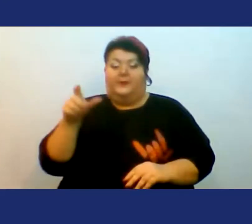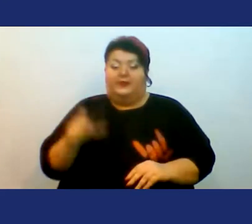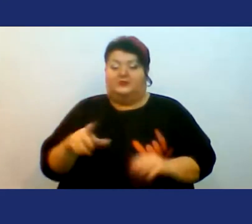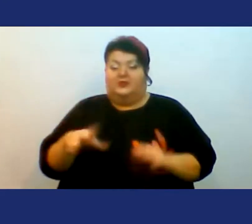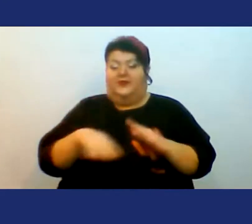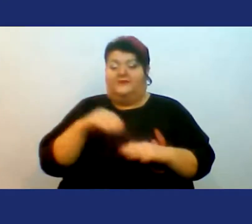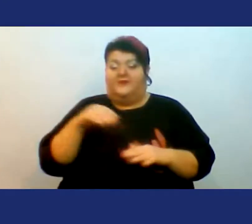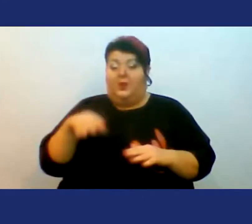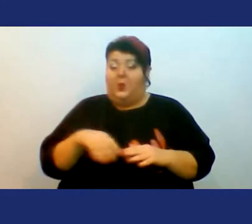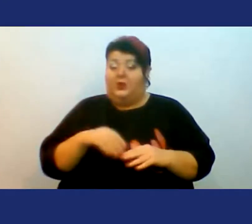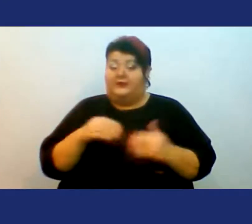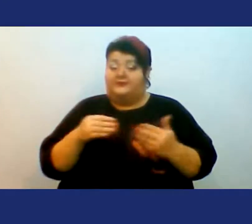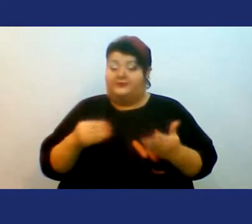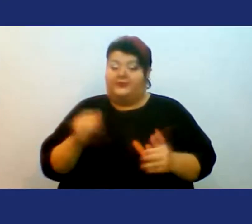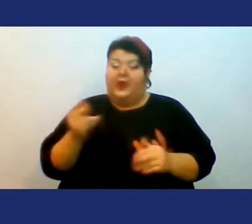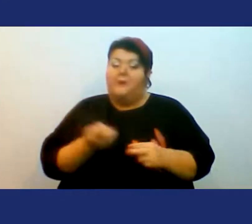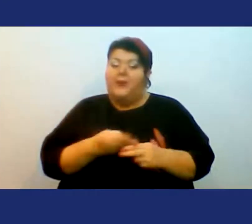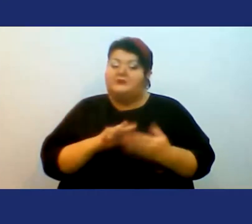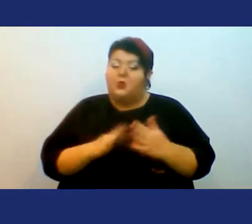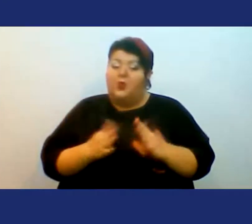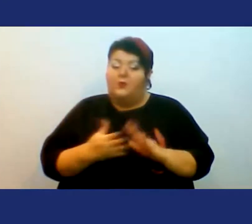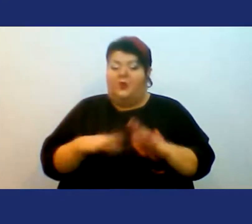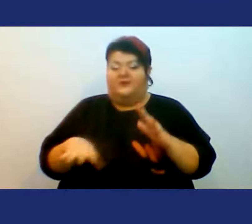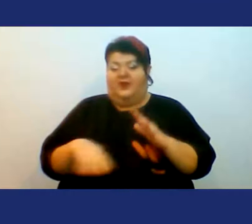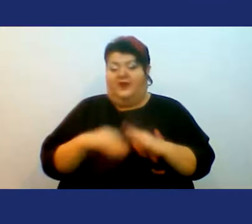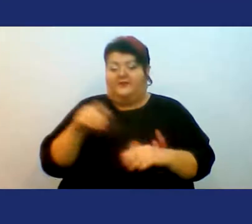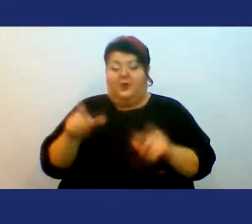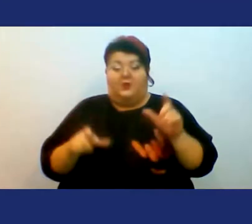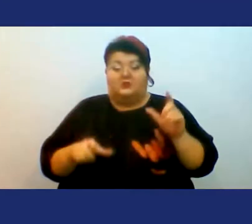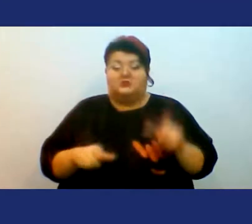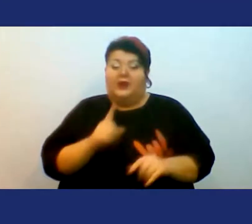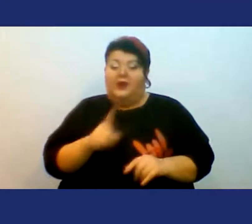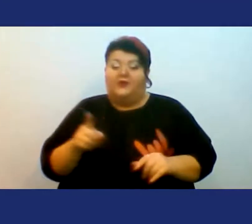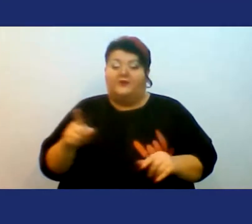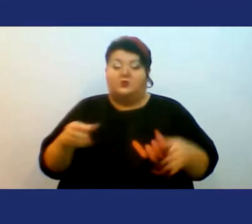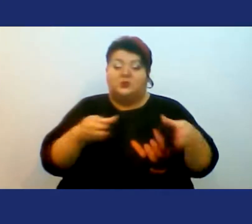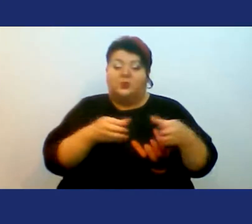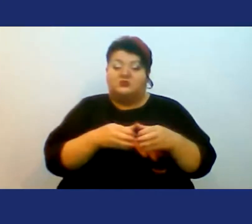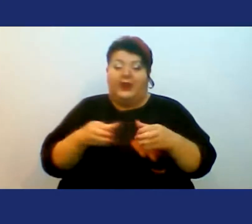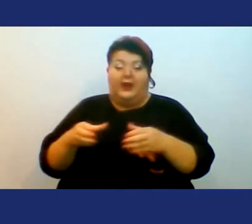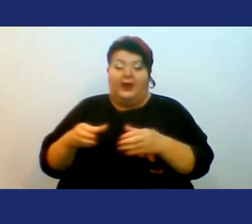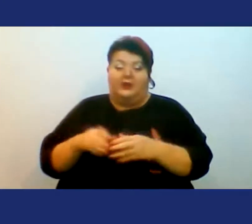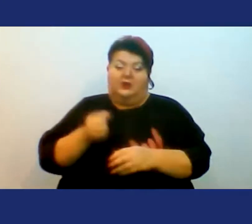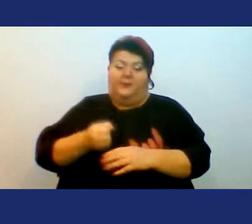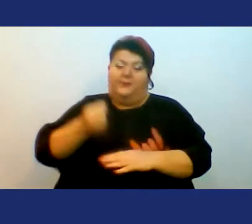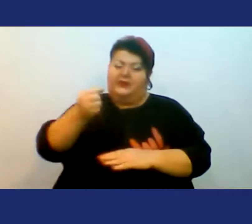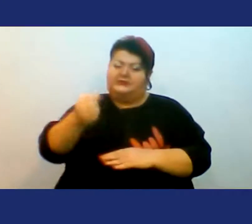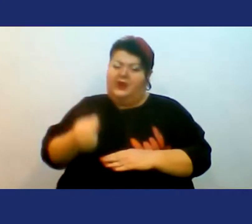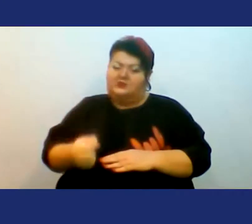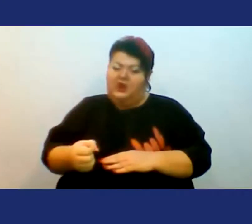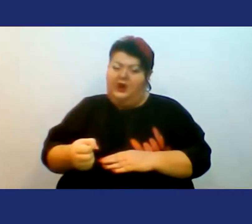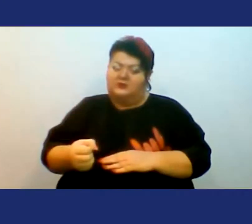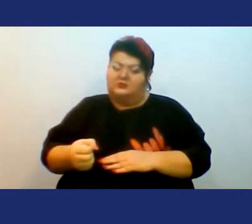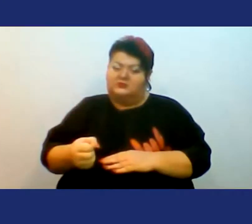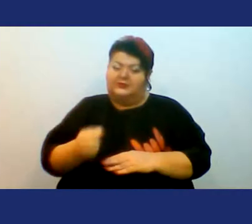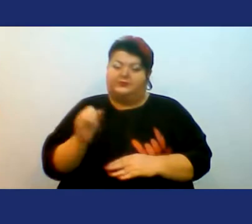individual states vary by the population size. And they range, for instance, from